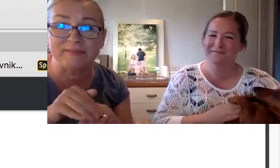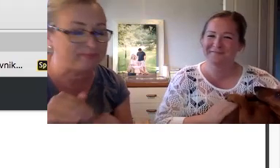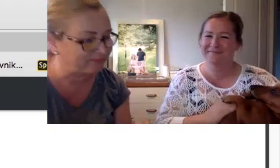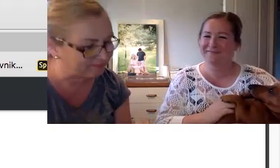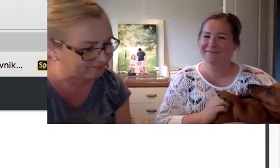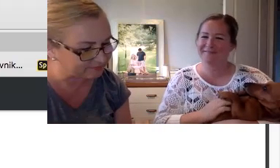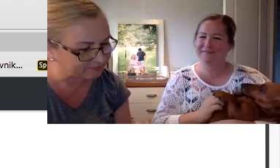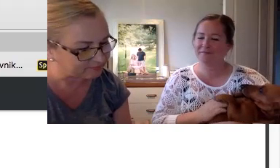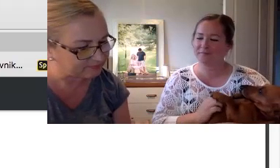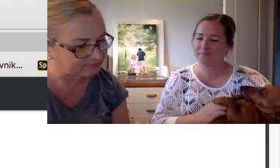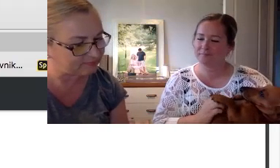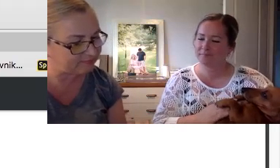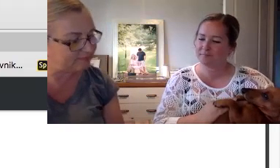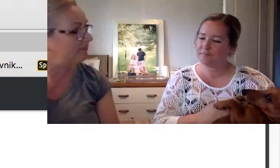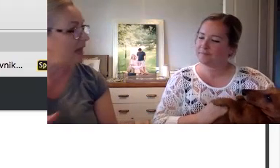tonight?